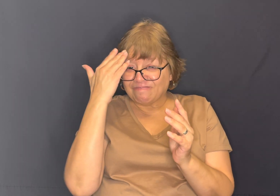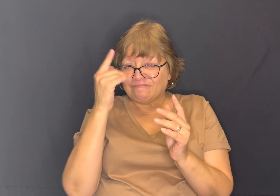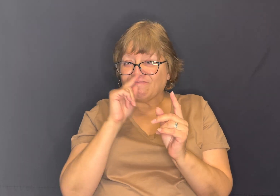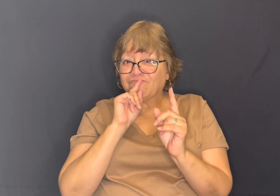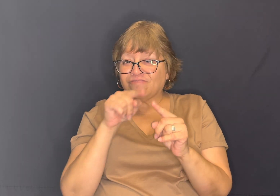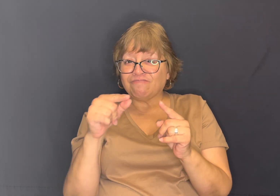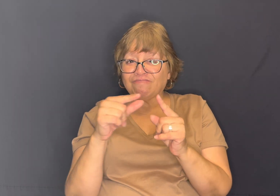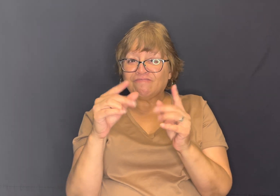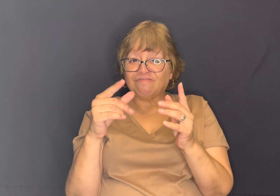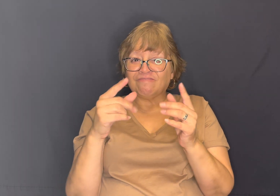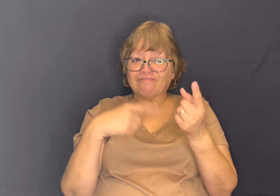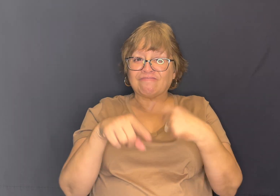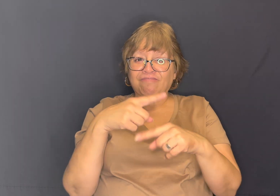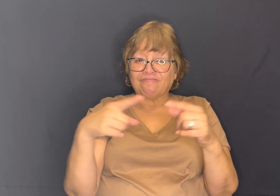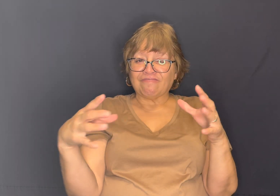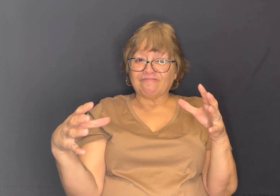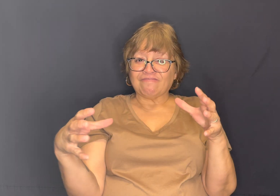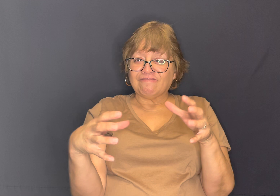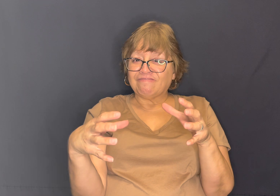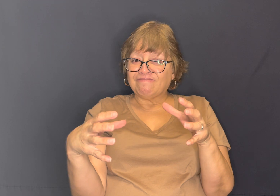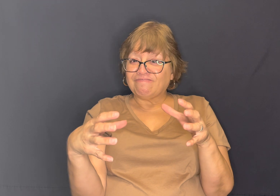Anyone know? Anyone know that sign?